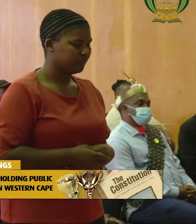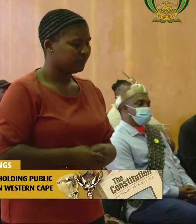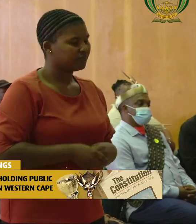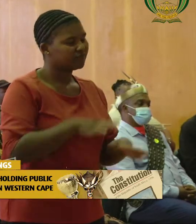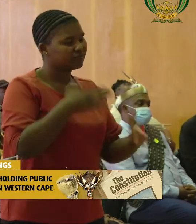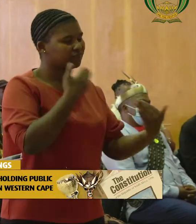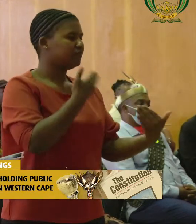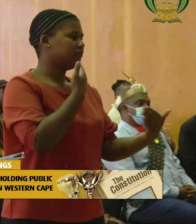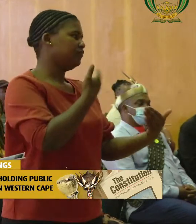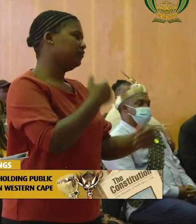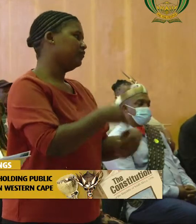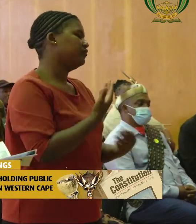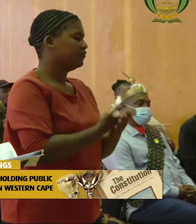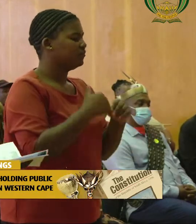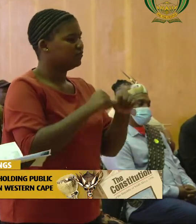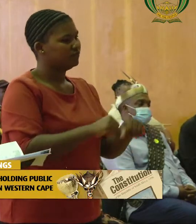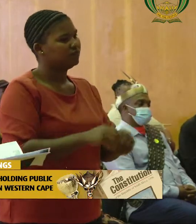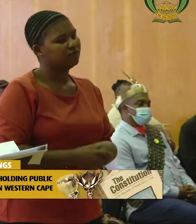Thank you. You can proceed.